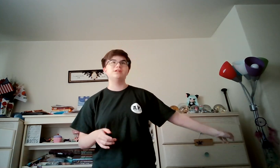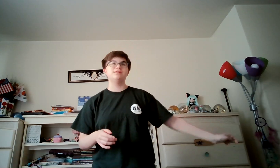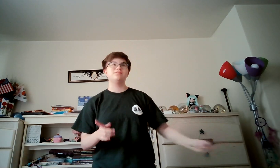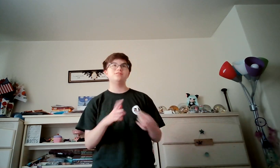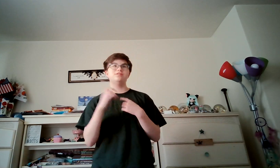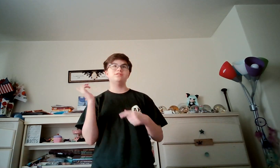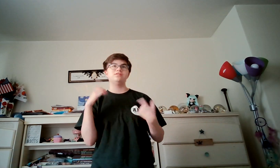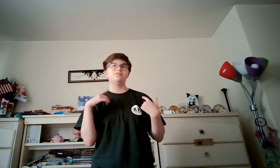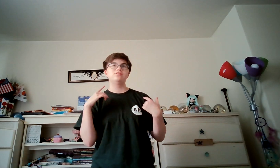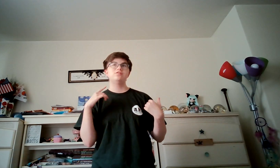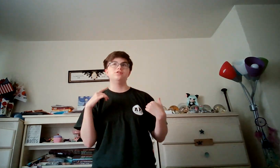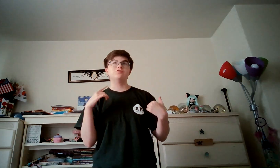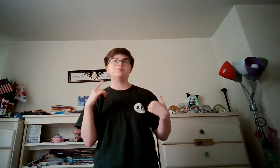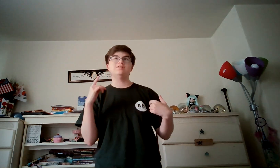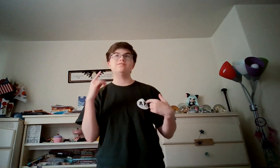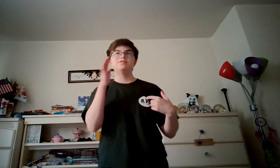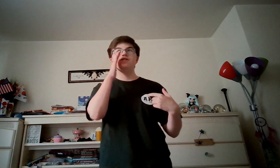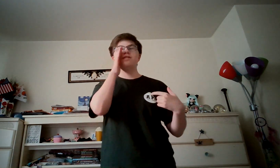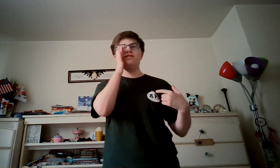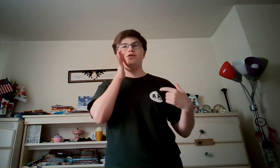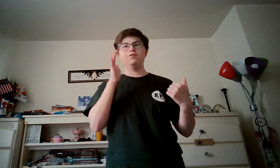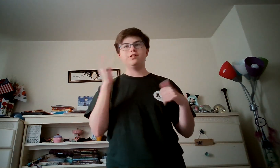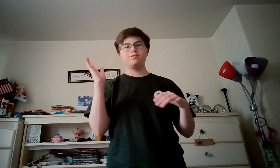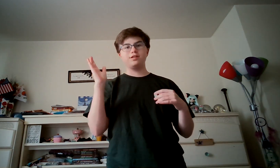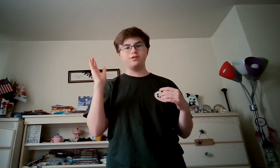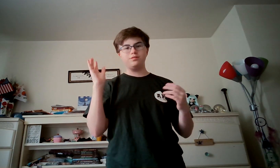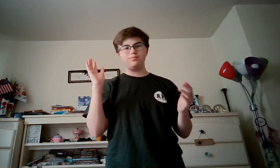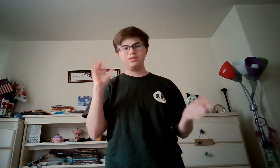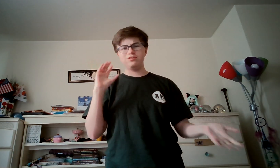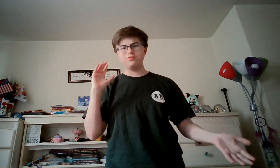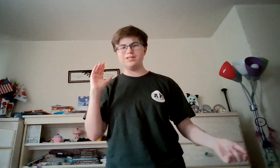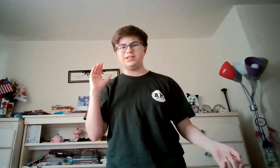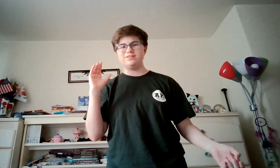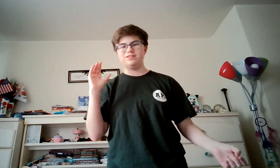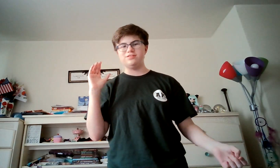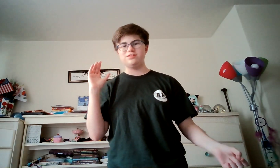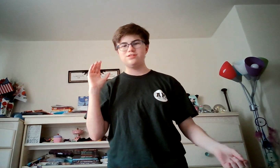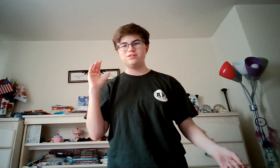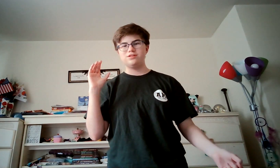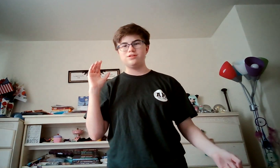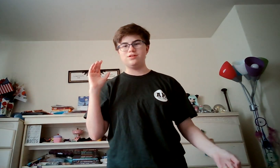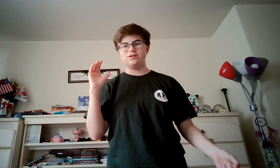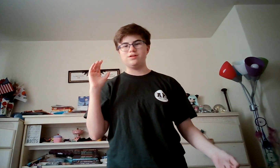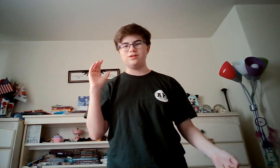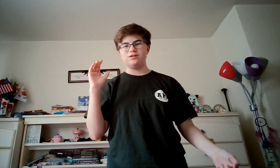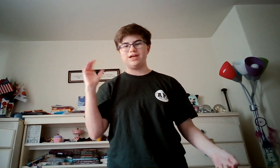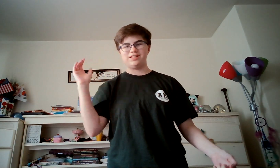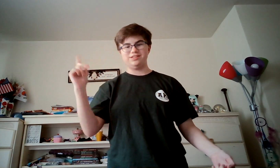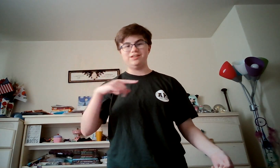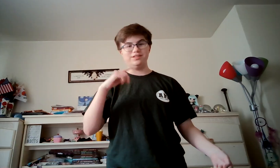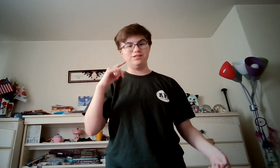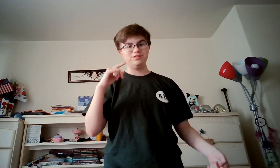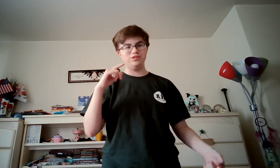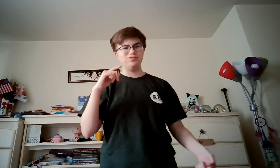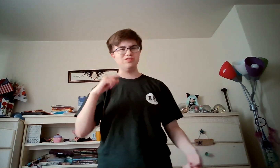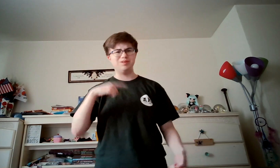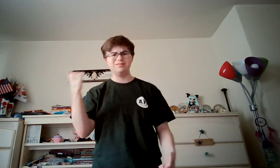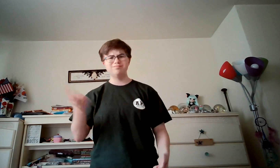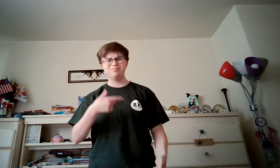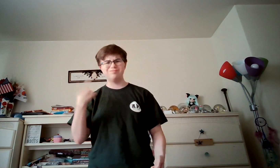playlist on YouTube because the videos that are being used for my lessons are actually on YouTube. A lot